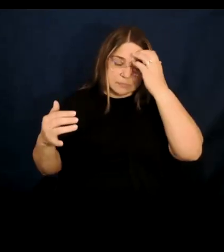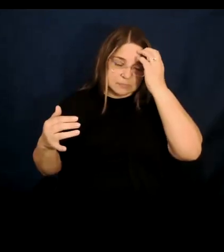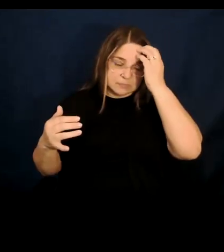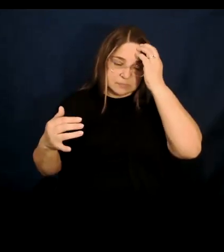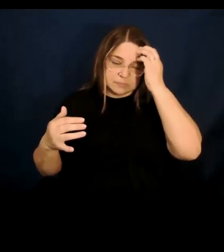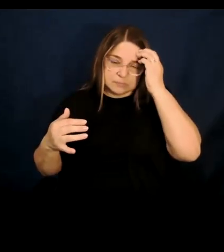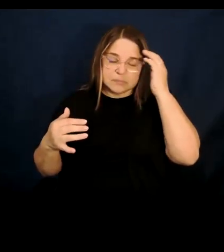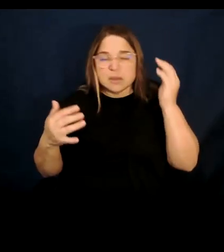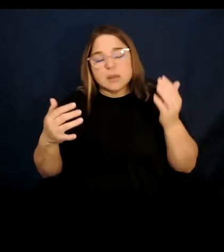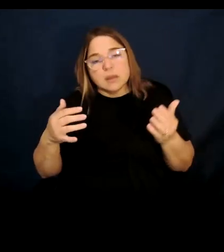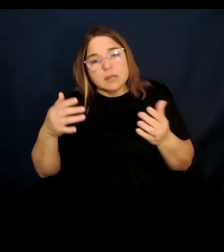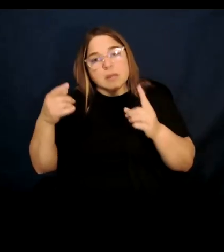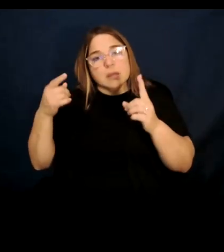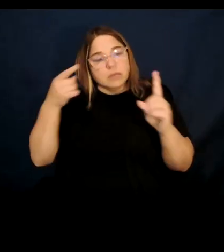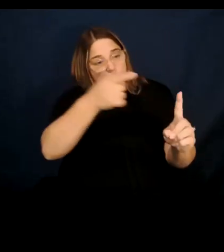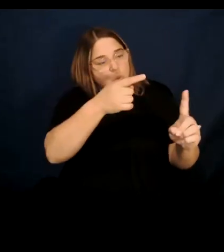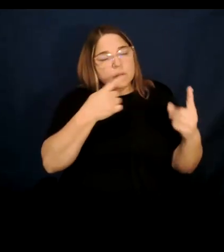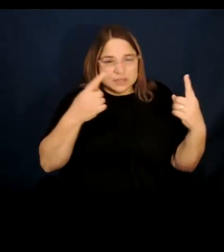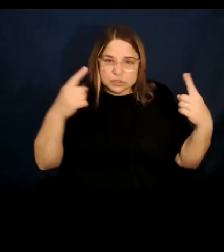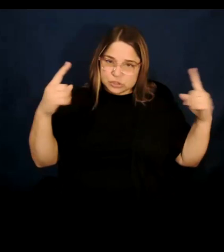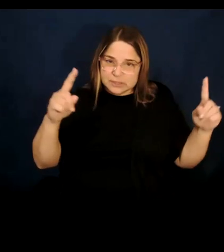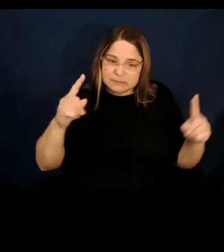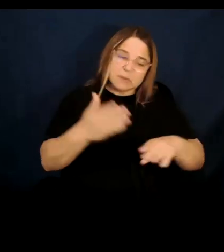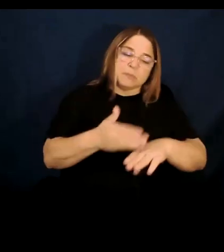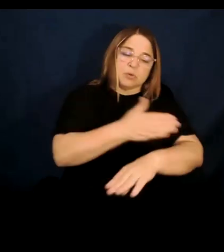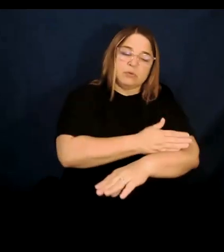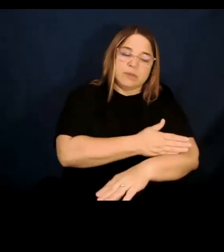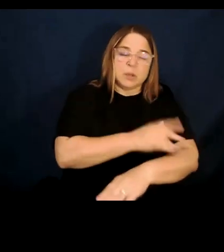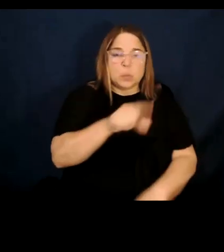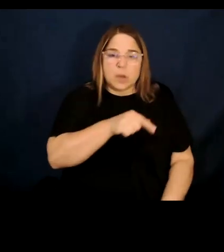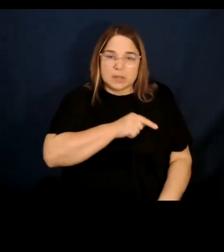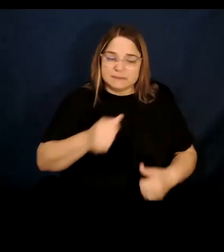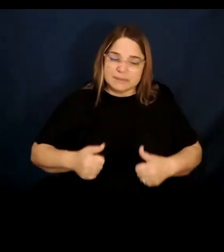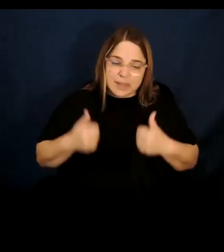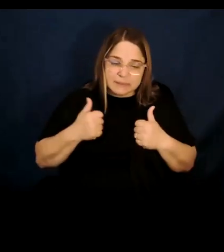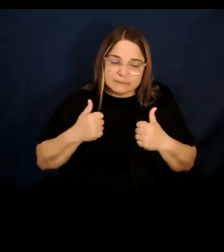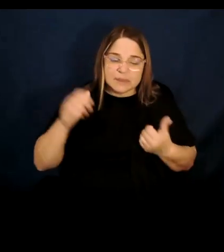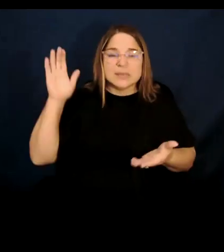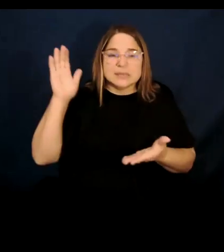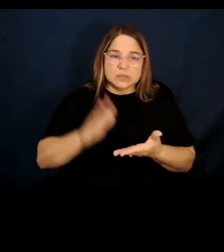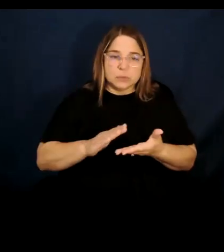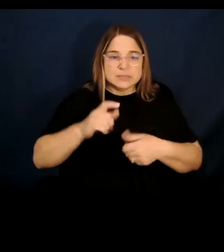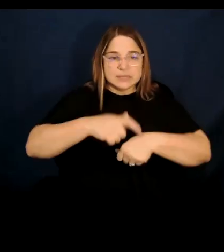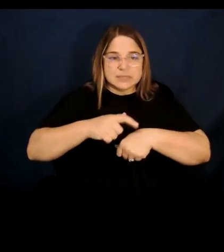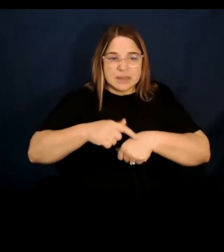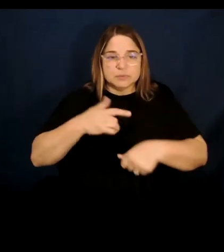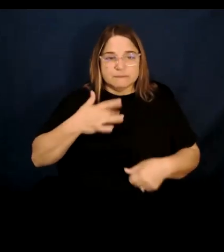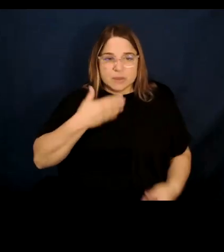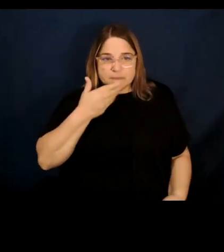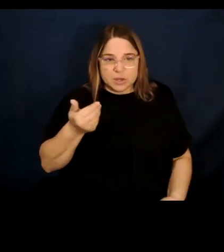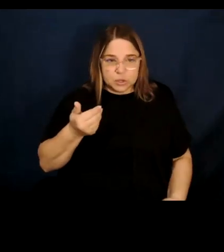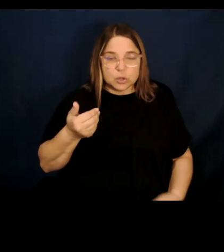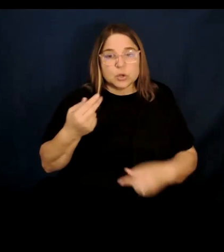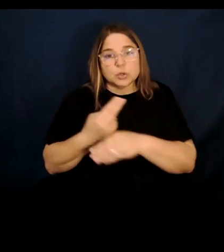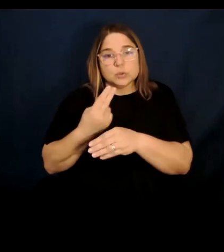desired, thus improving their quality of life and decreasing the time it takes for them to feel better. By using genomics to